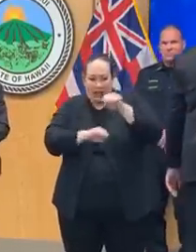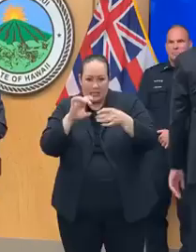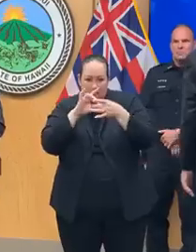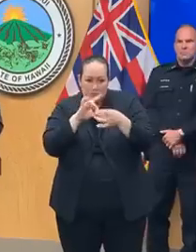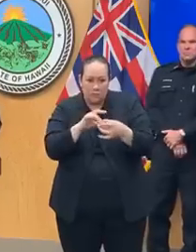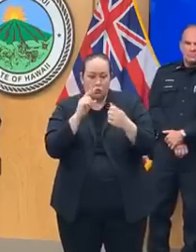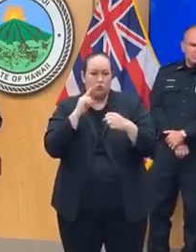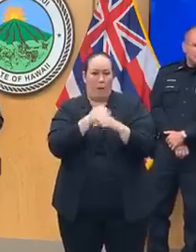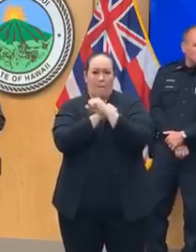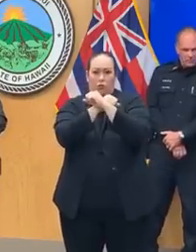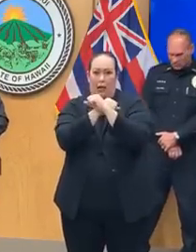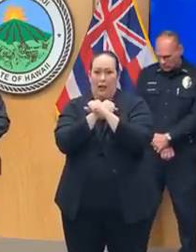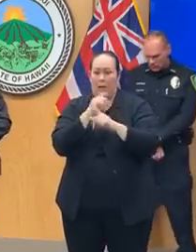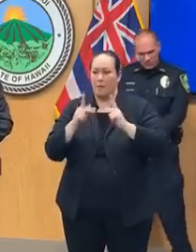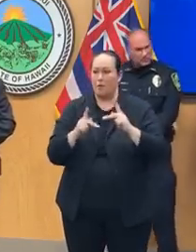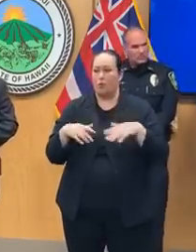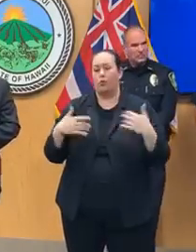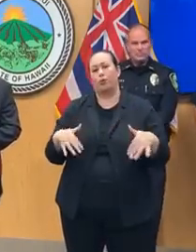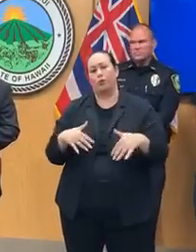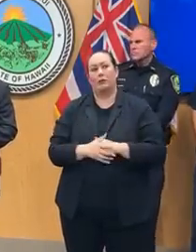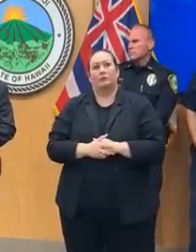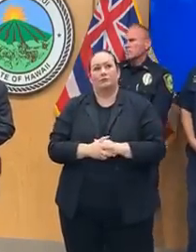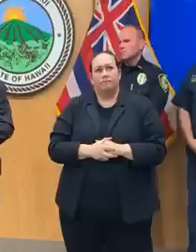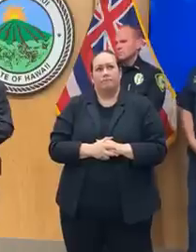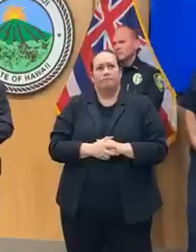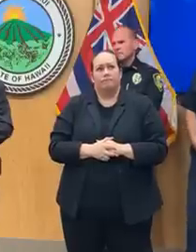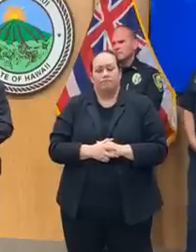people. There are a lot of different